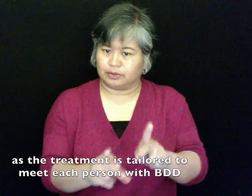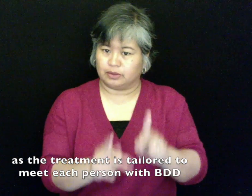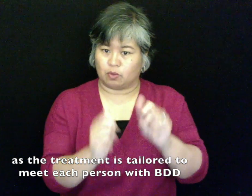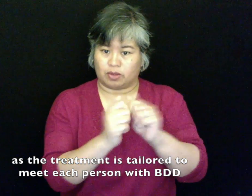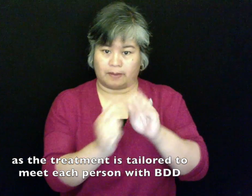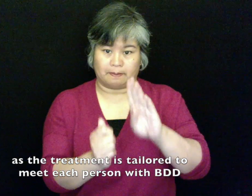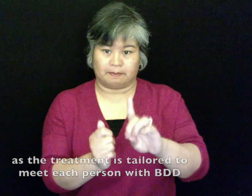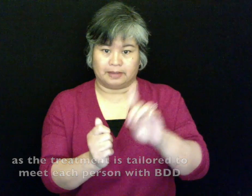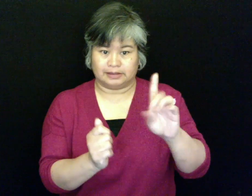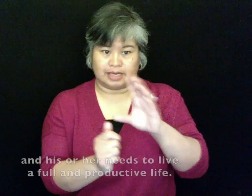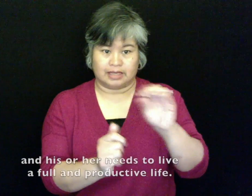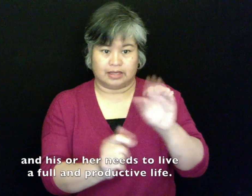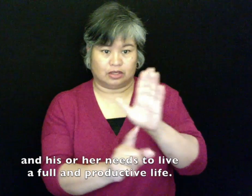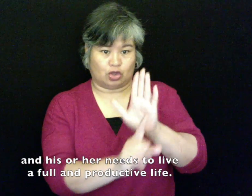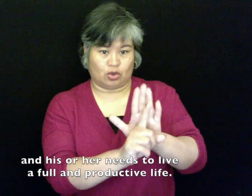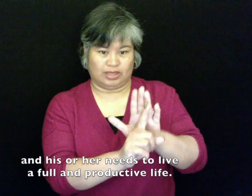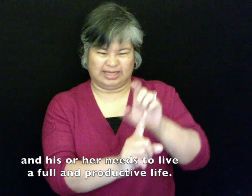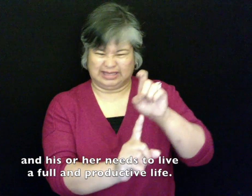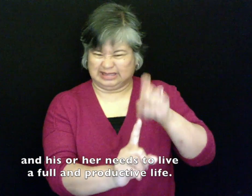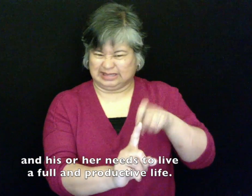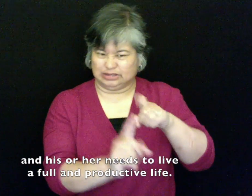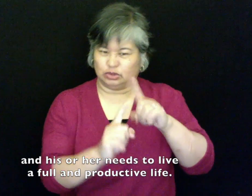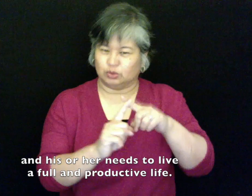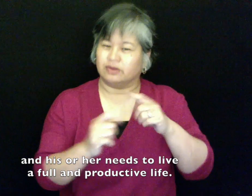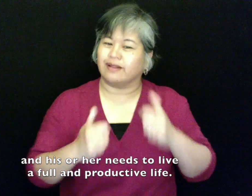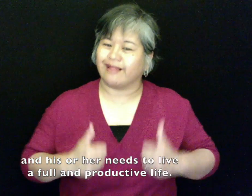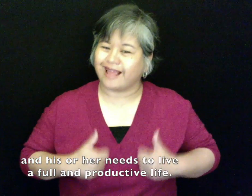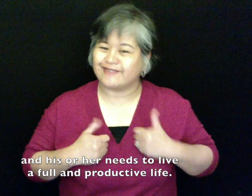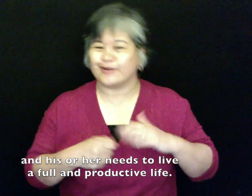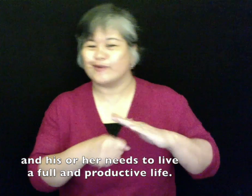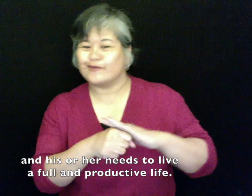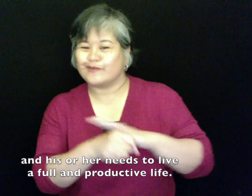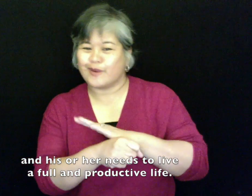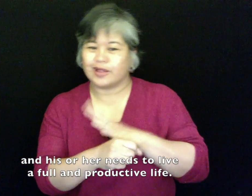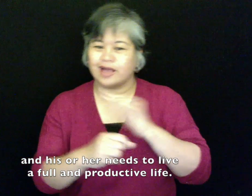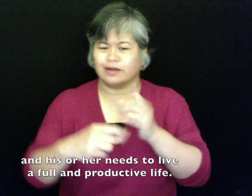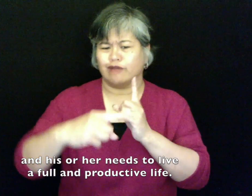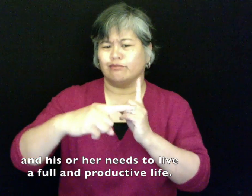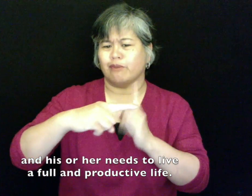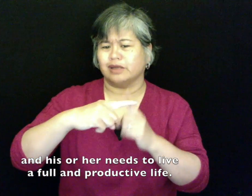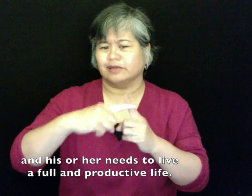and his or her needs to live a full and productive life.